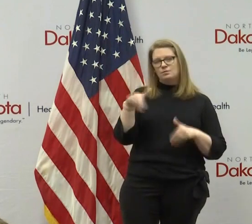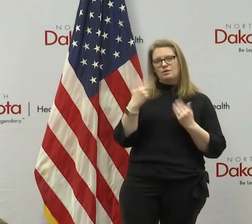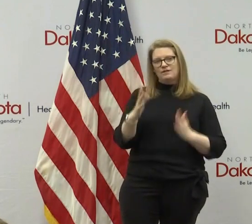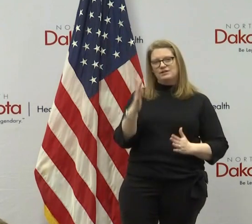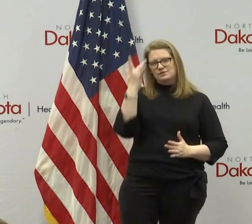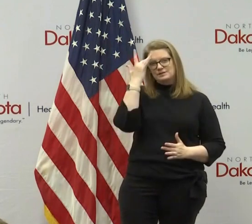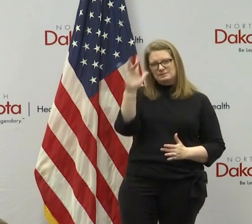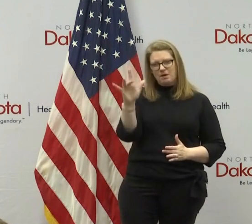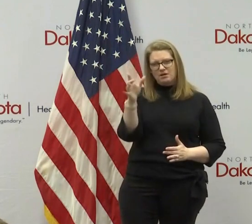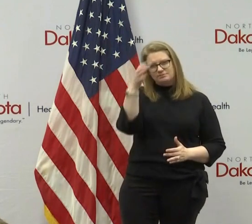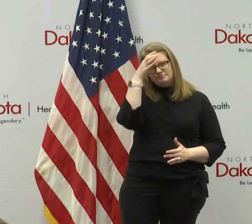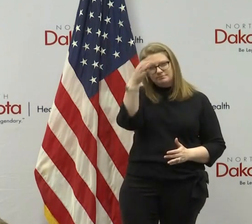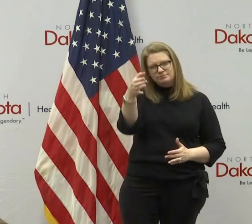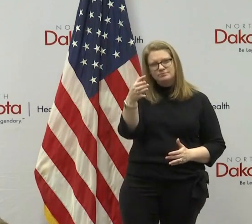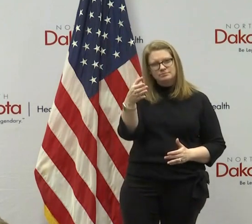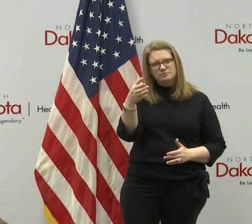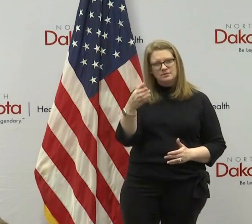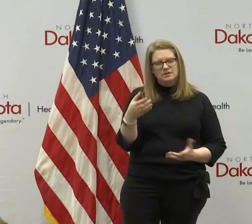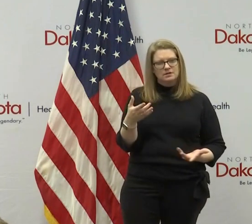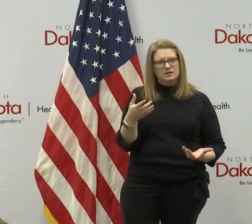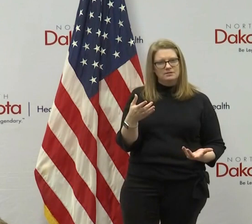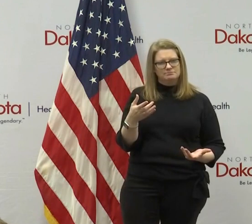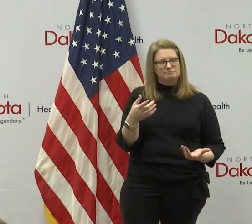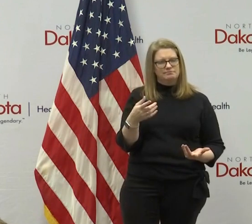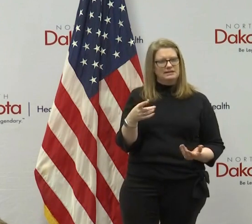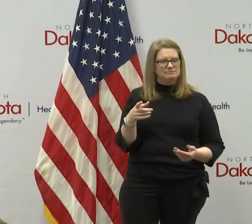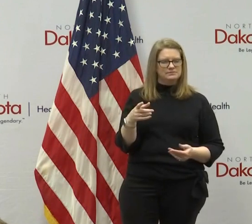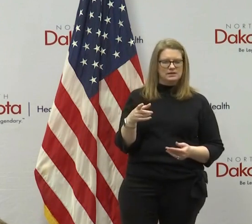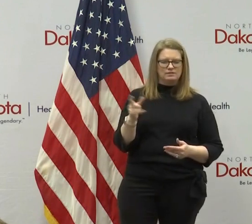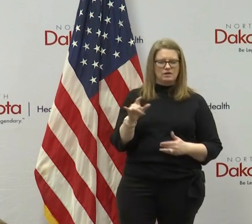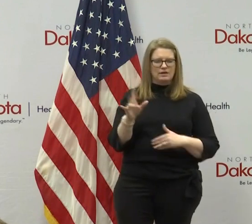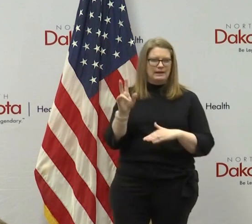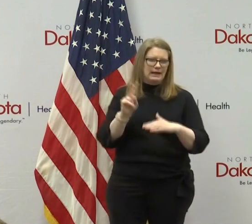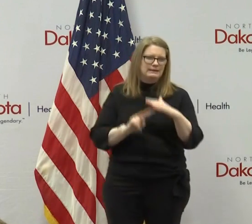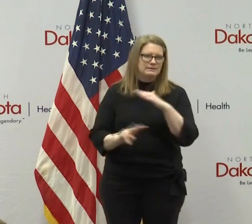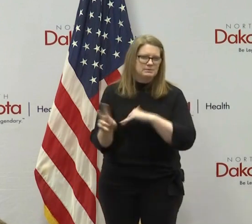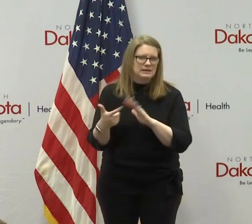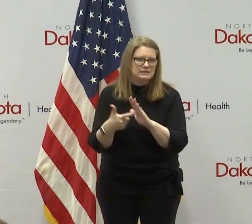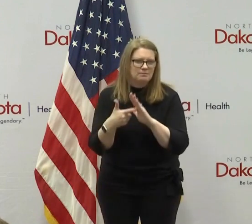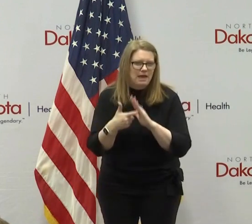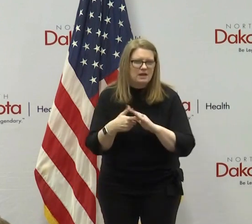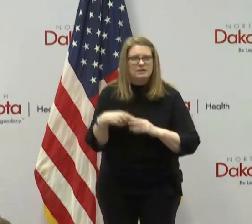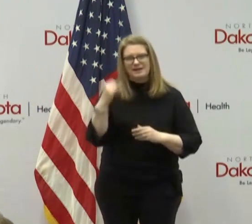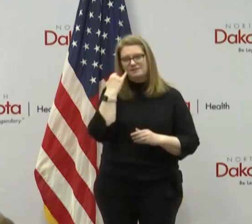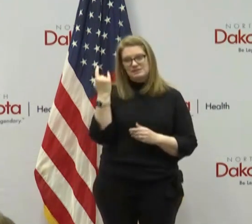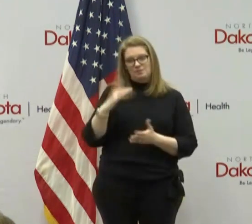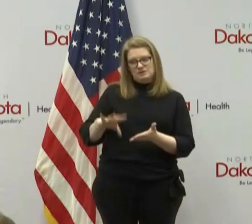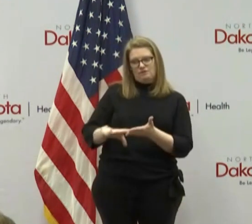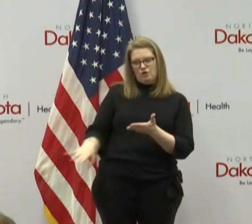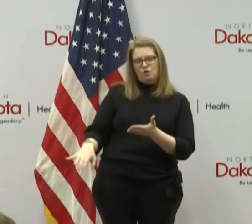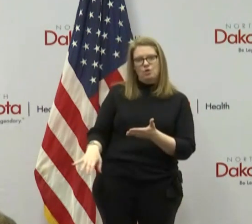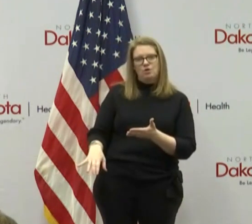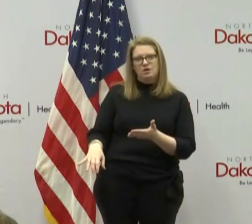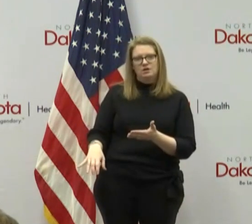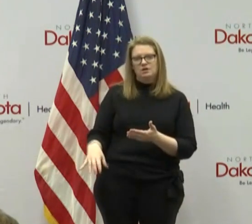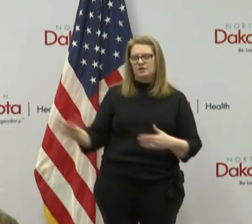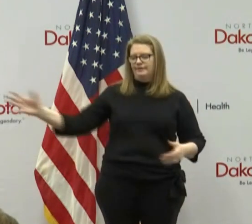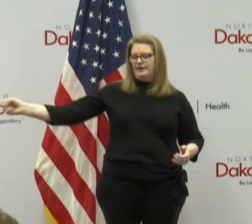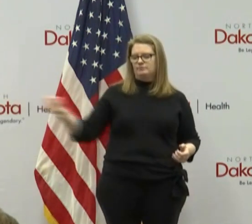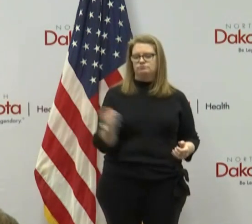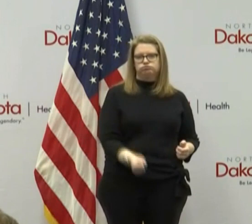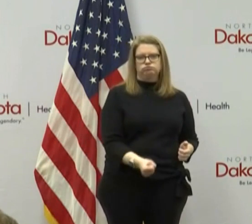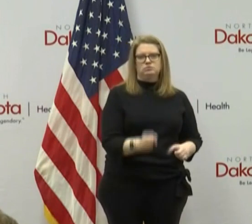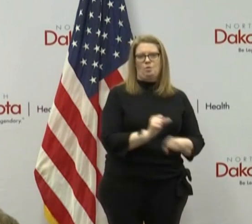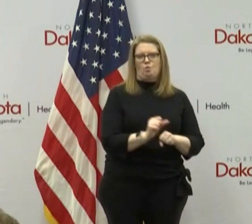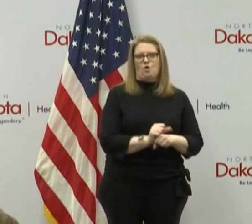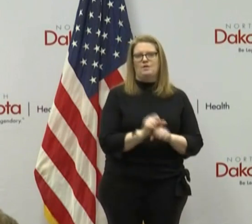they're savvy, and they're going to staff at the levels that anticipate their demand. And I think if someone's furloughed, they have the ability to pull people back relatively